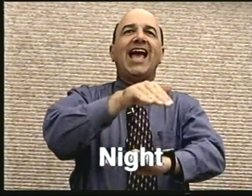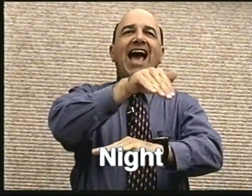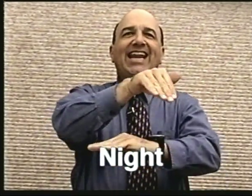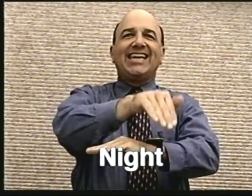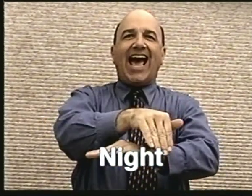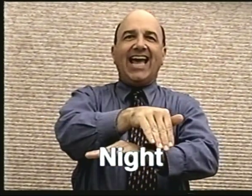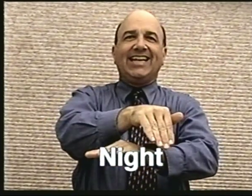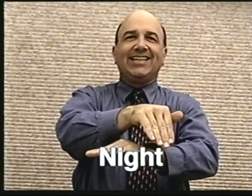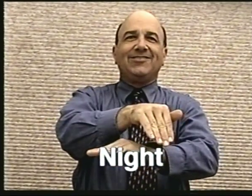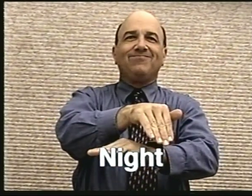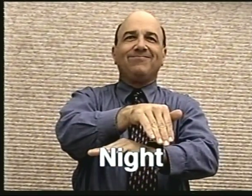Night.